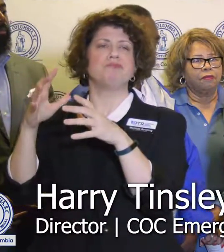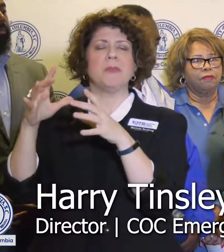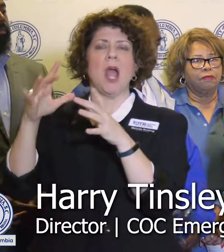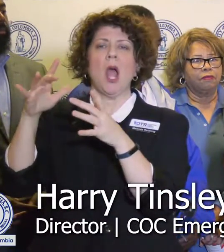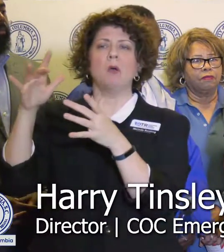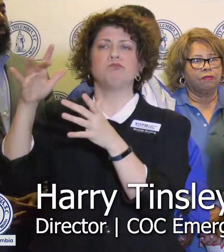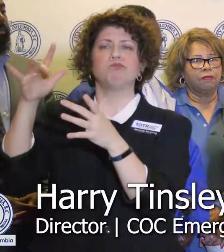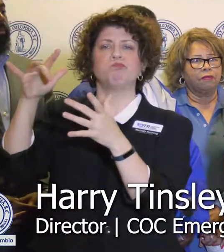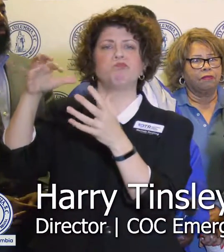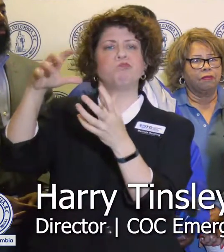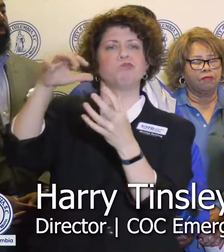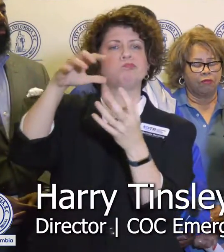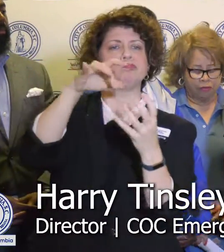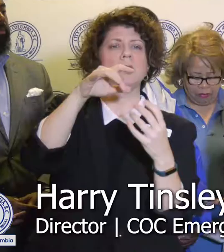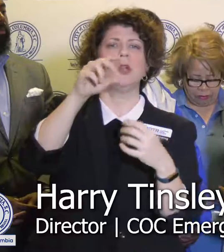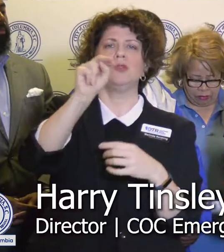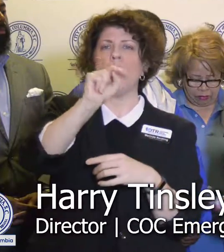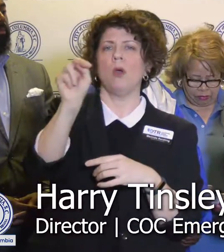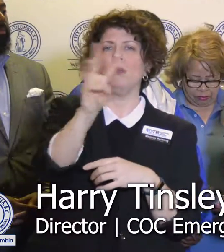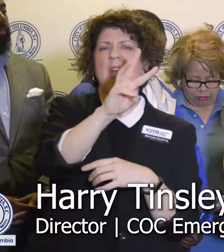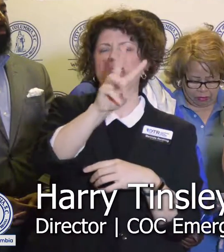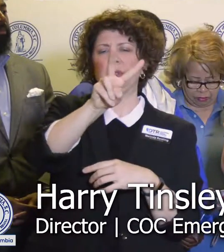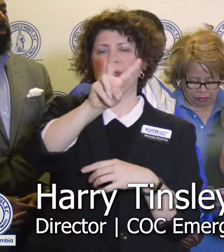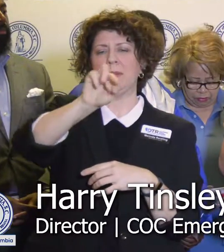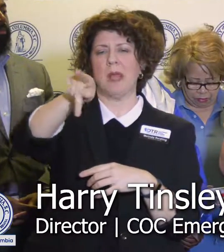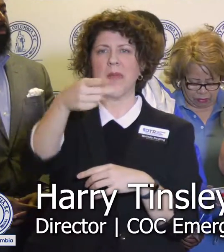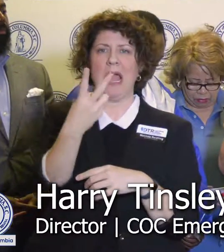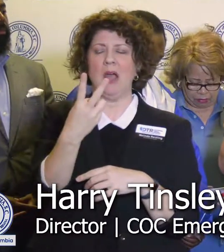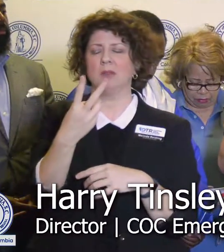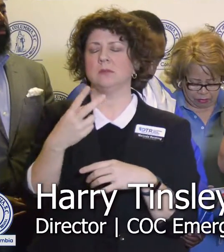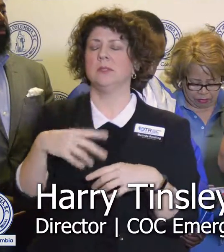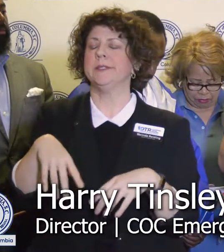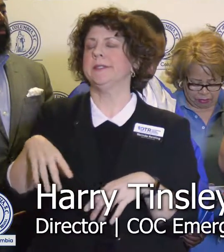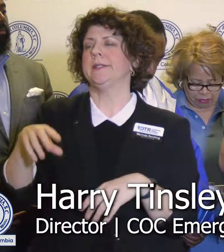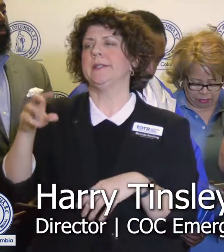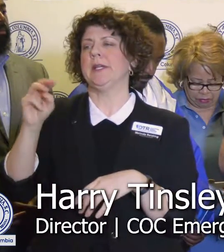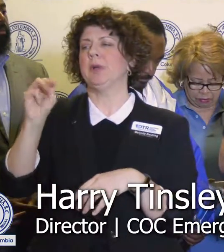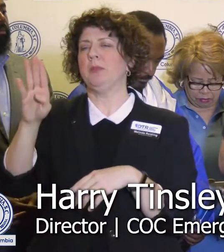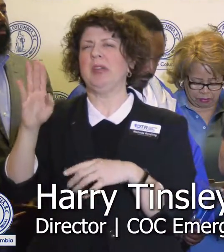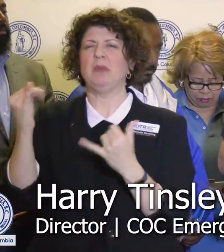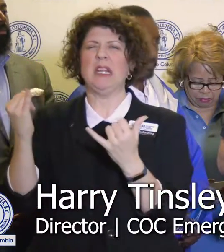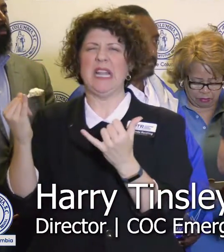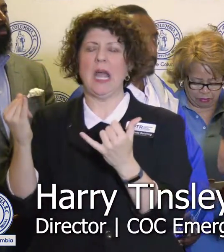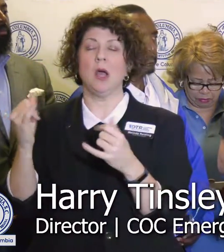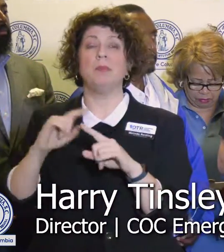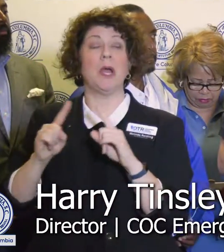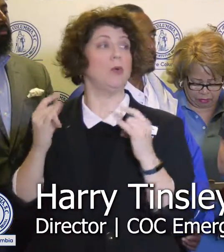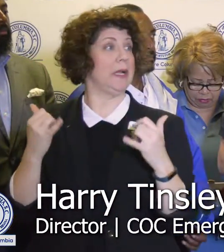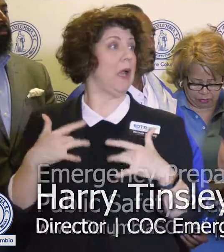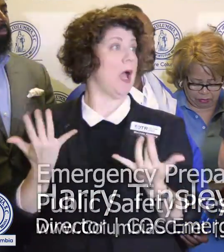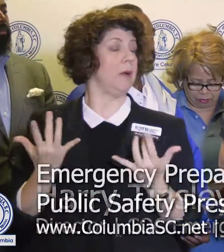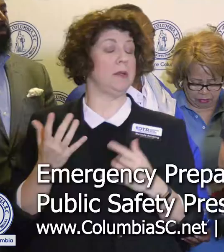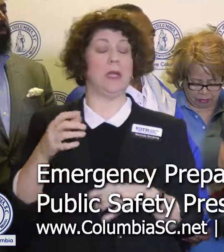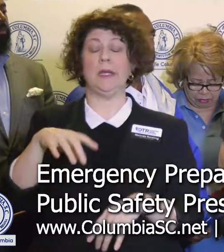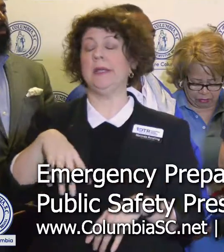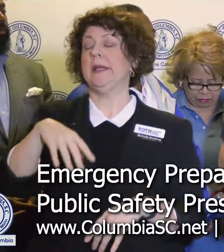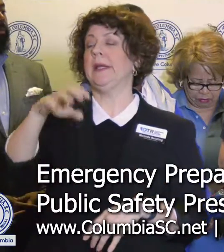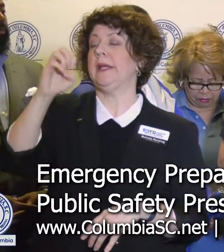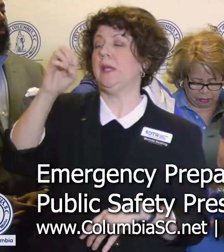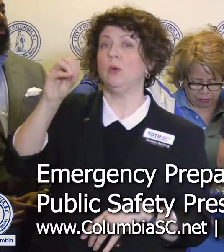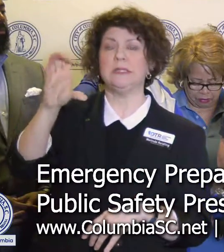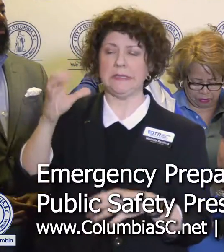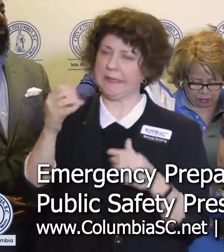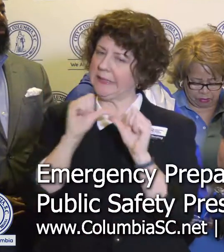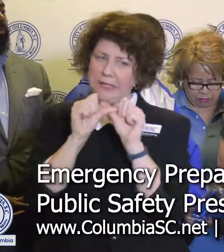Moving west at 2 miles per hour, it's just off of Myrtle Beach about 40 miles. An update on our situation in the EOC, we are continuing to